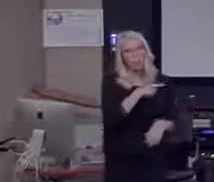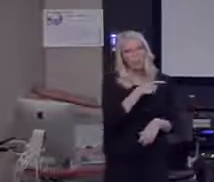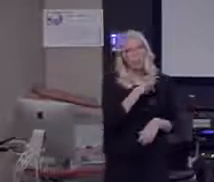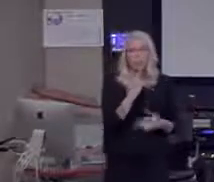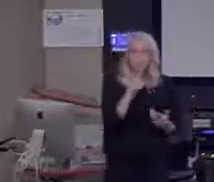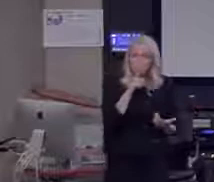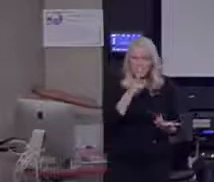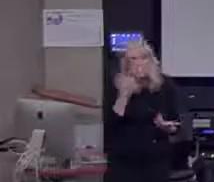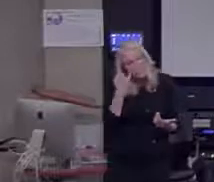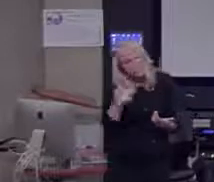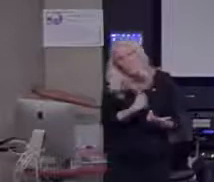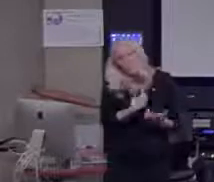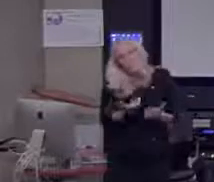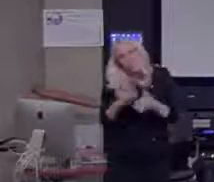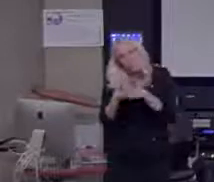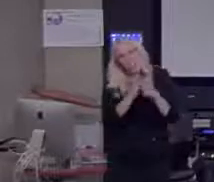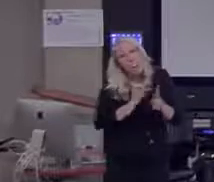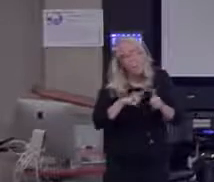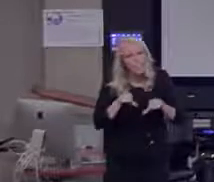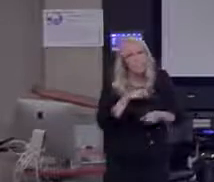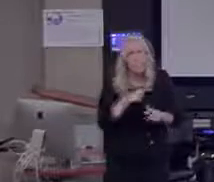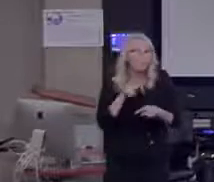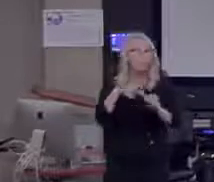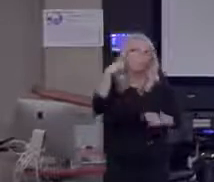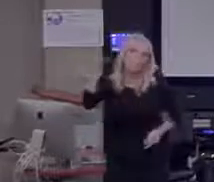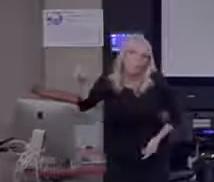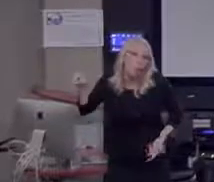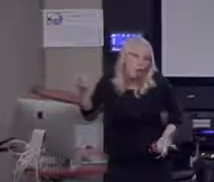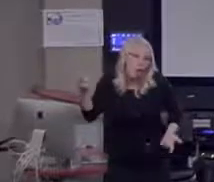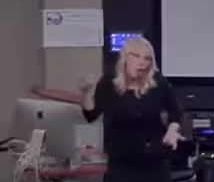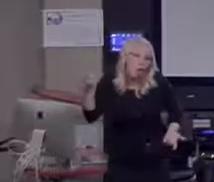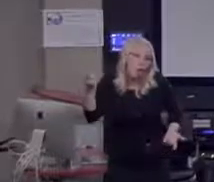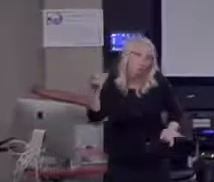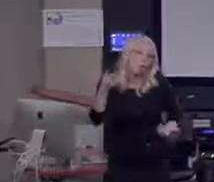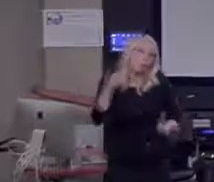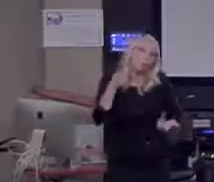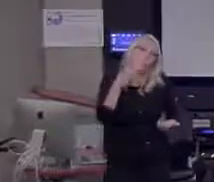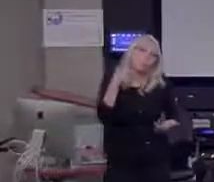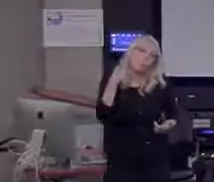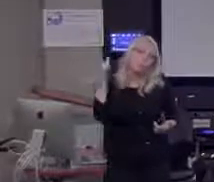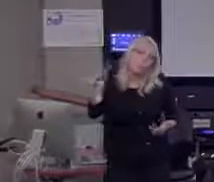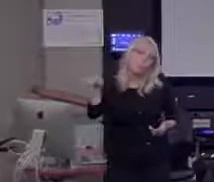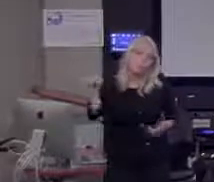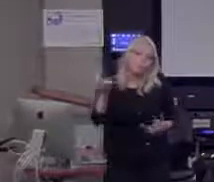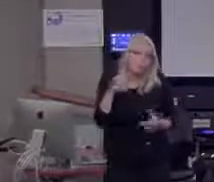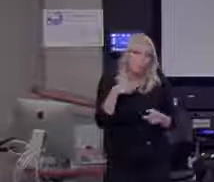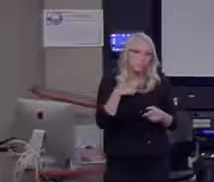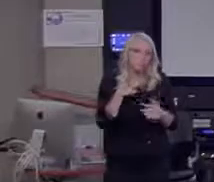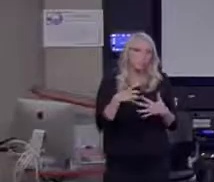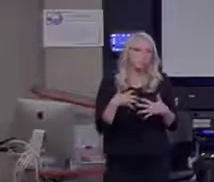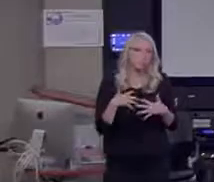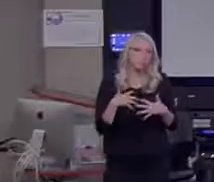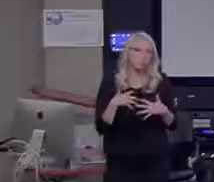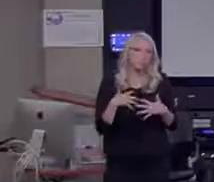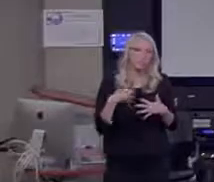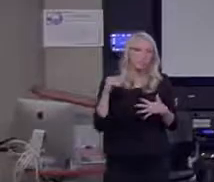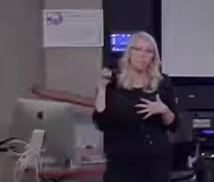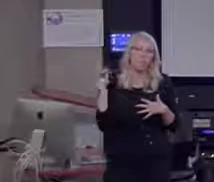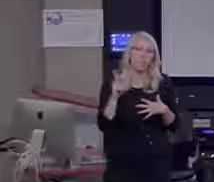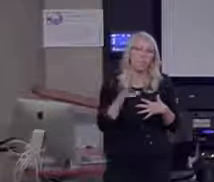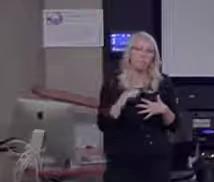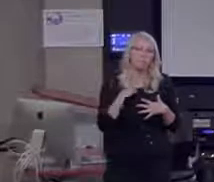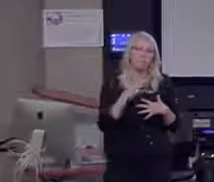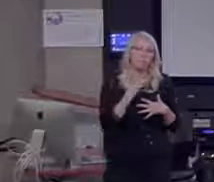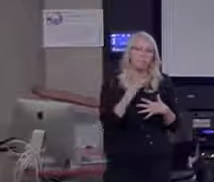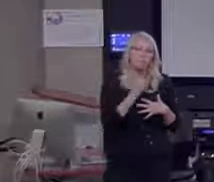that we want to share the science, we gotta like say yes to this. I was dying, okay? But she